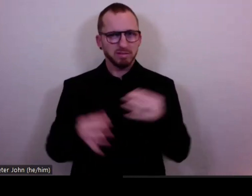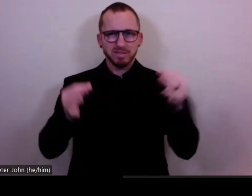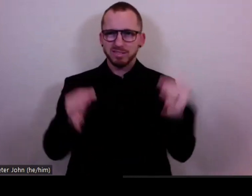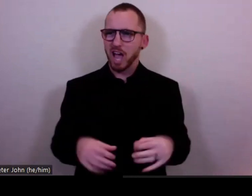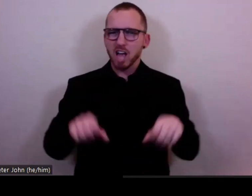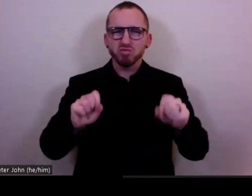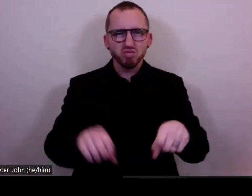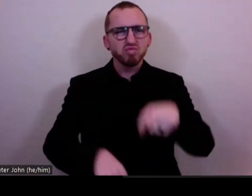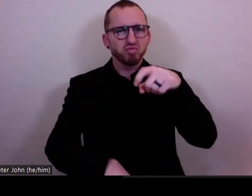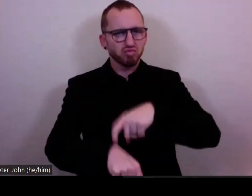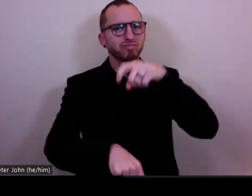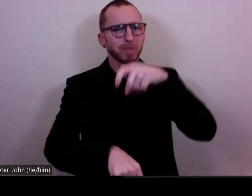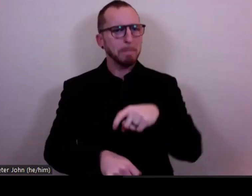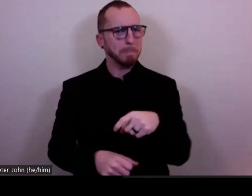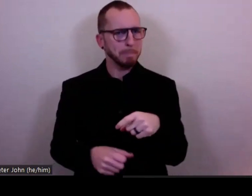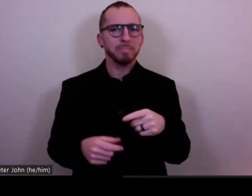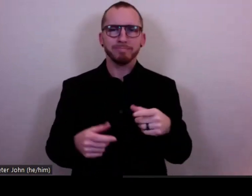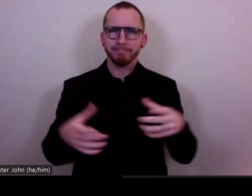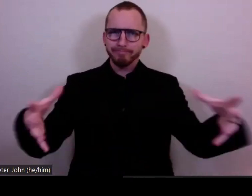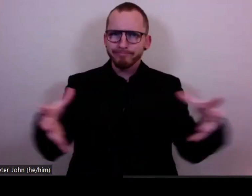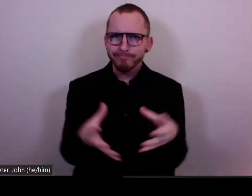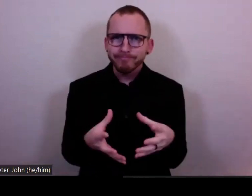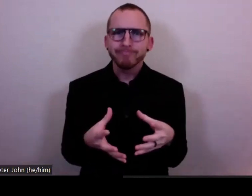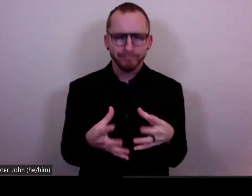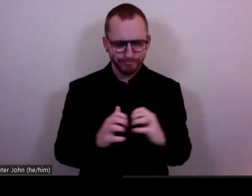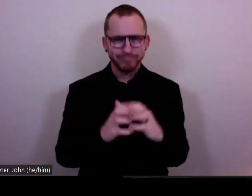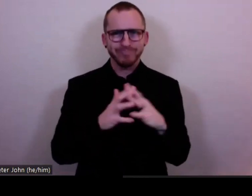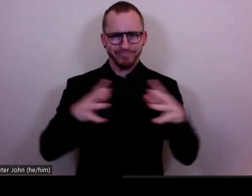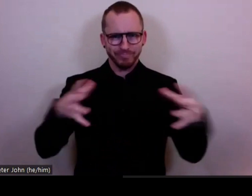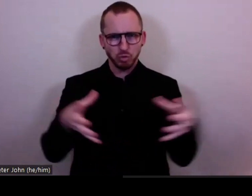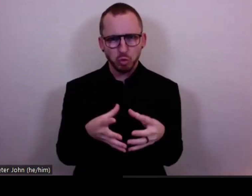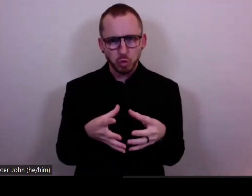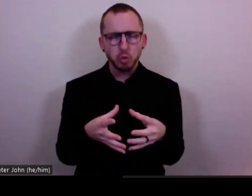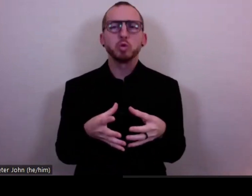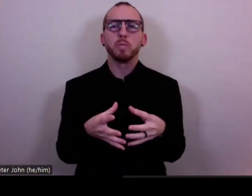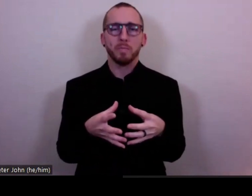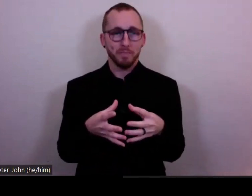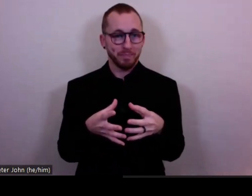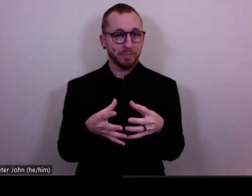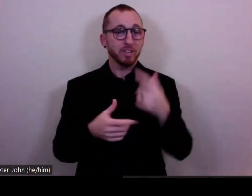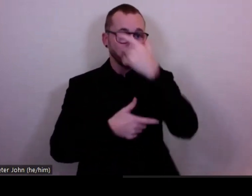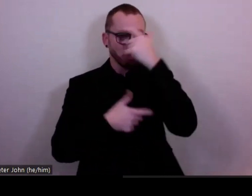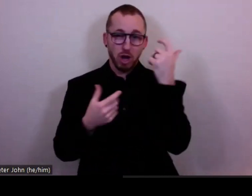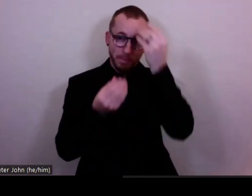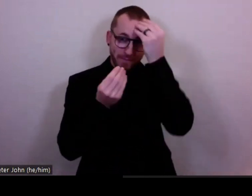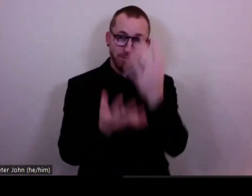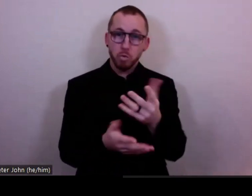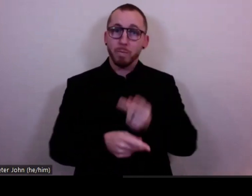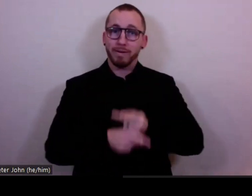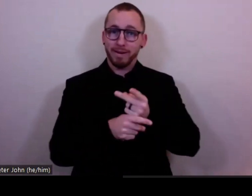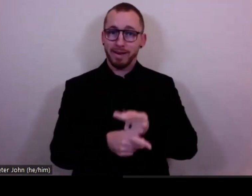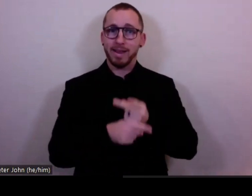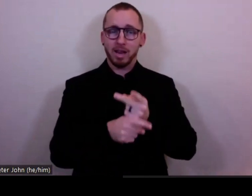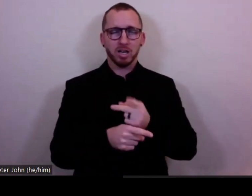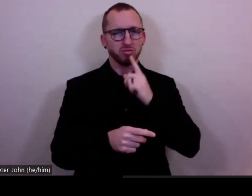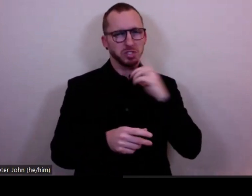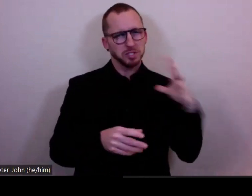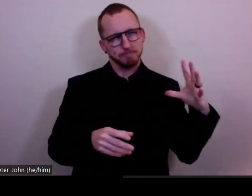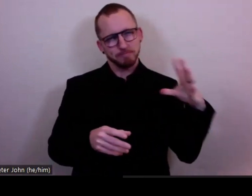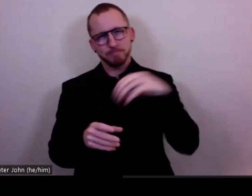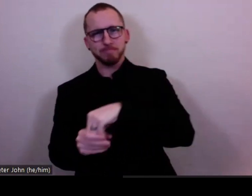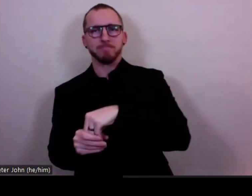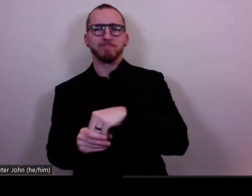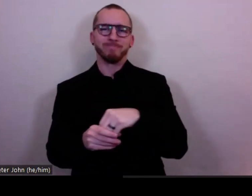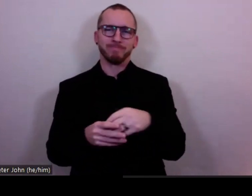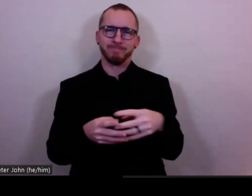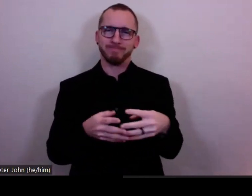bring this group forward and bring the theme of being trauma-informed into the across the lifespan space.